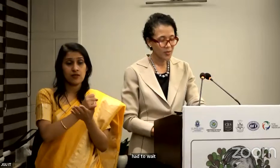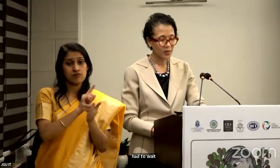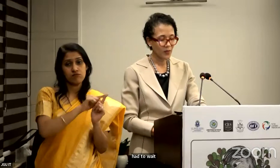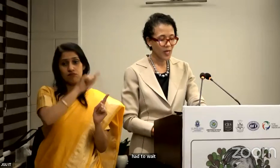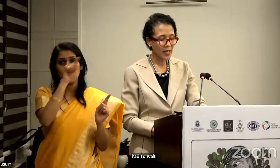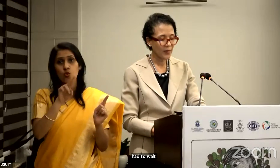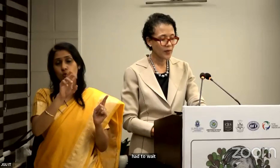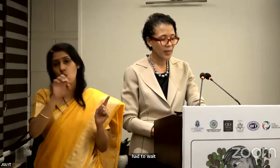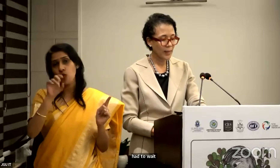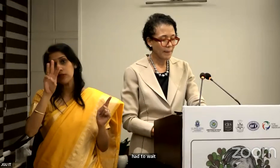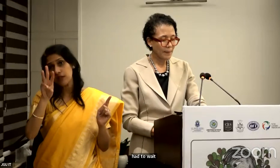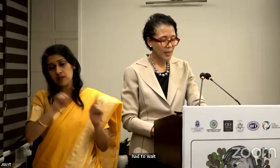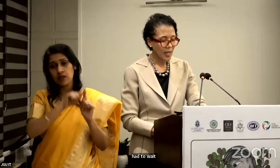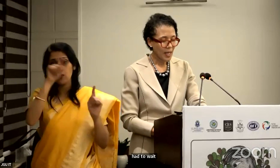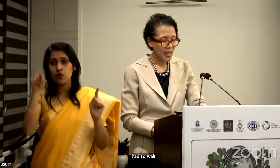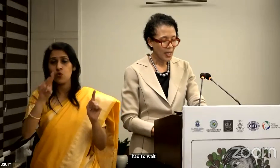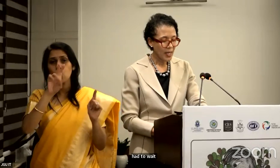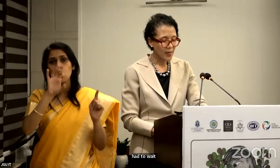and 2005.